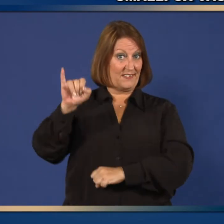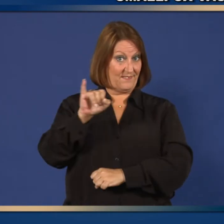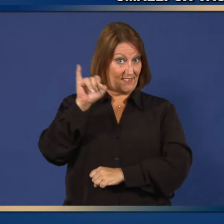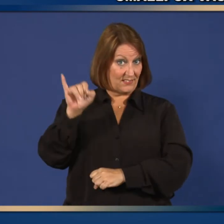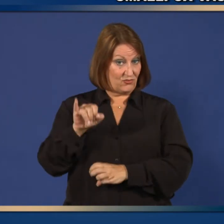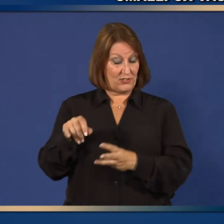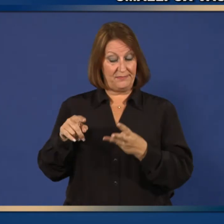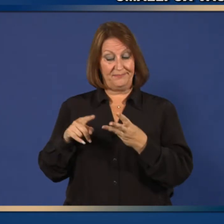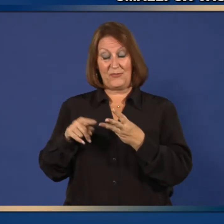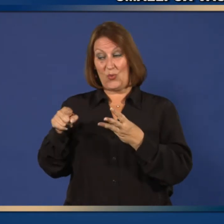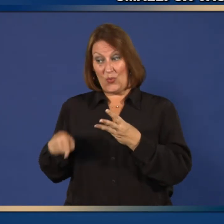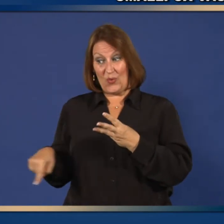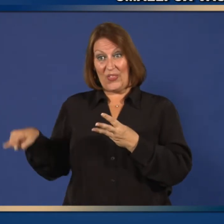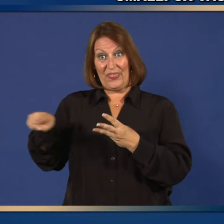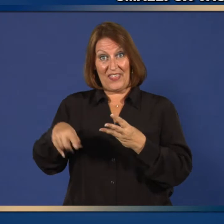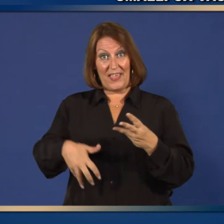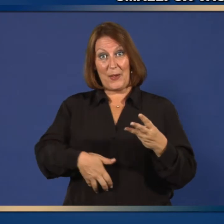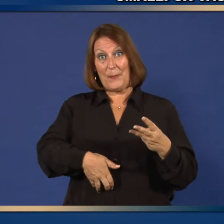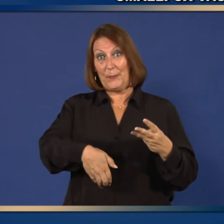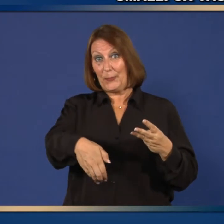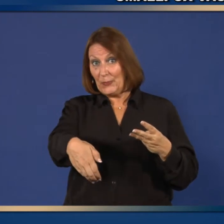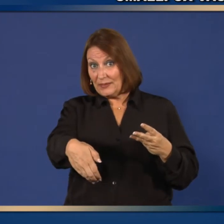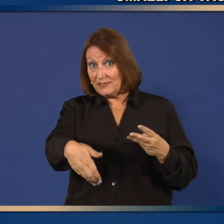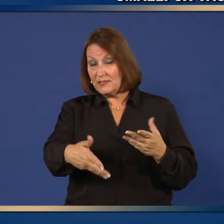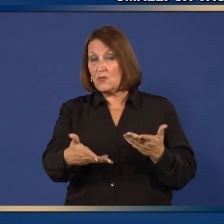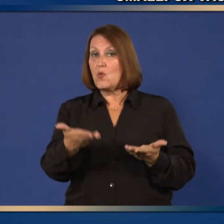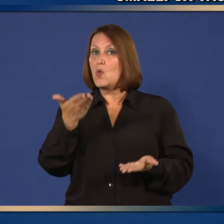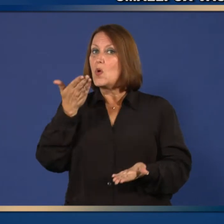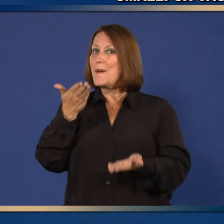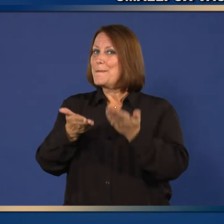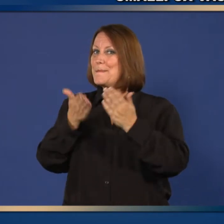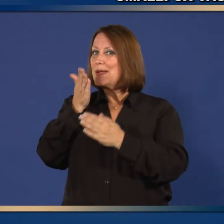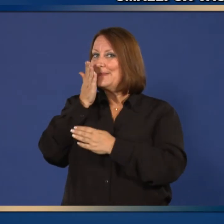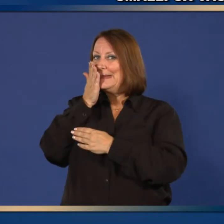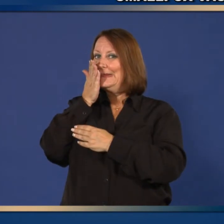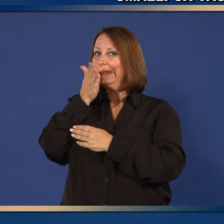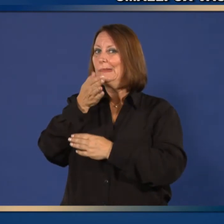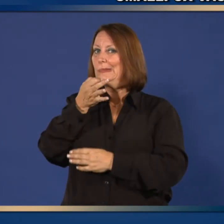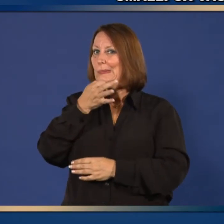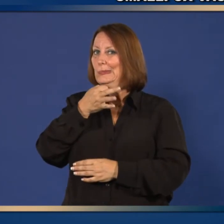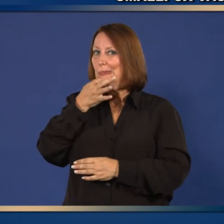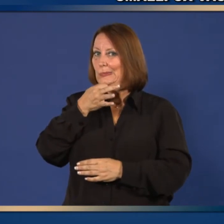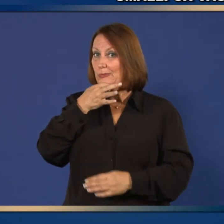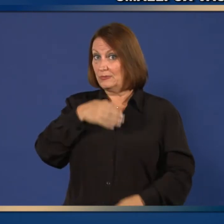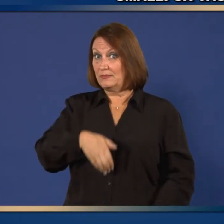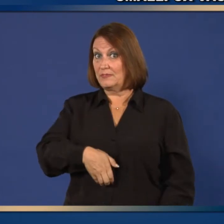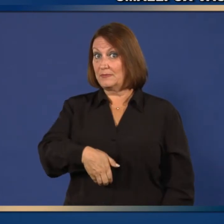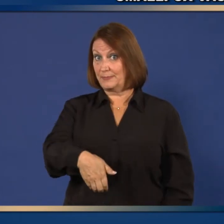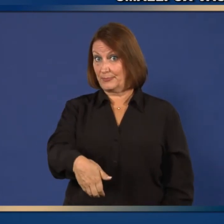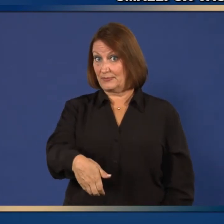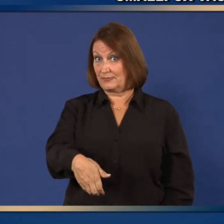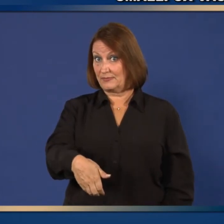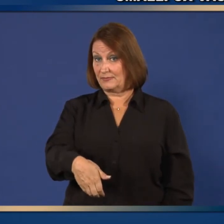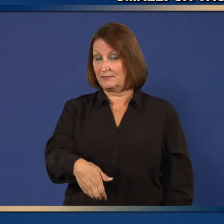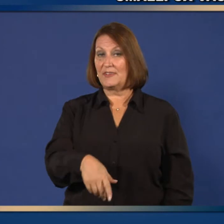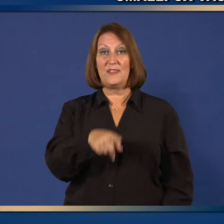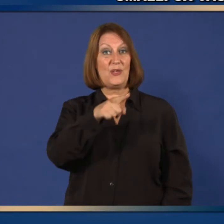or who is pregnant or may become pregnant within 4 weeks of your vaccination.